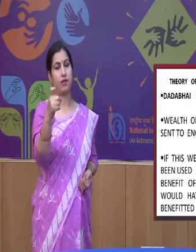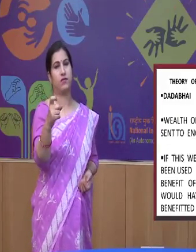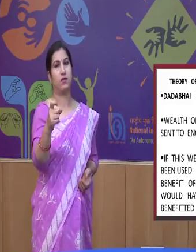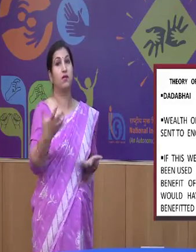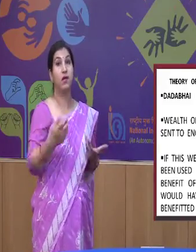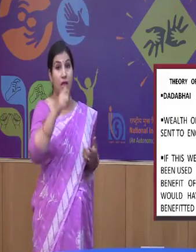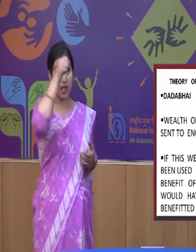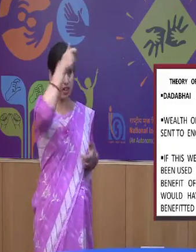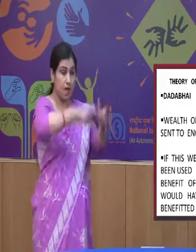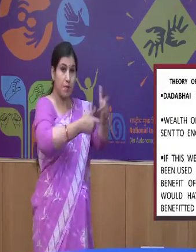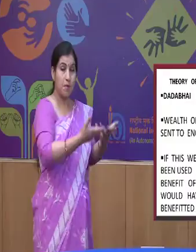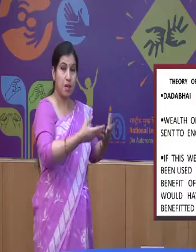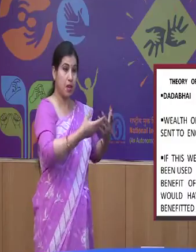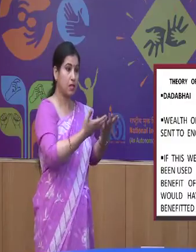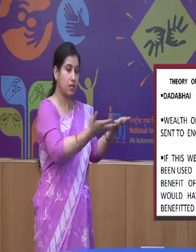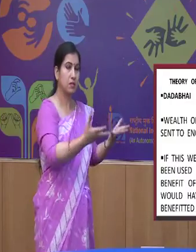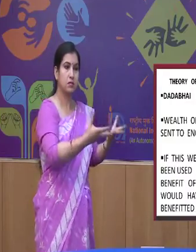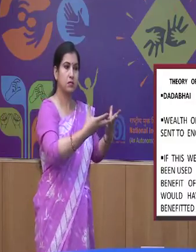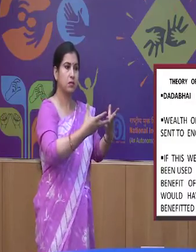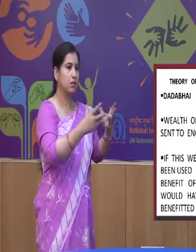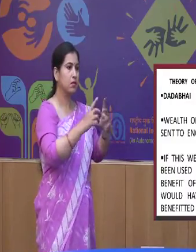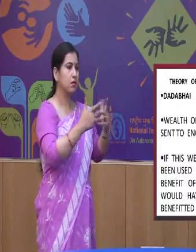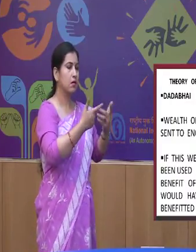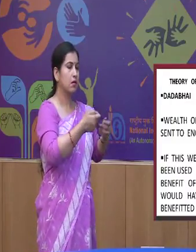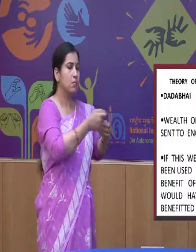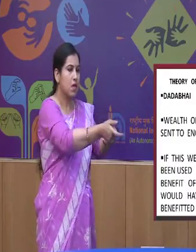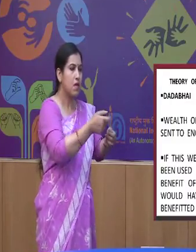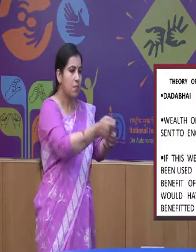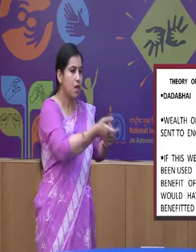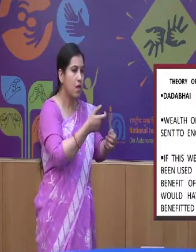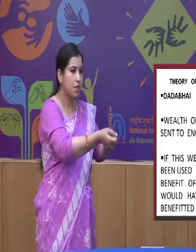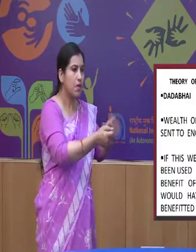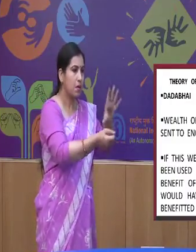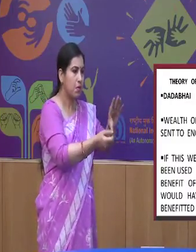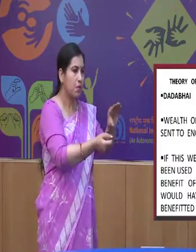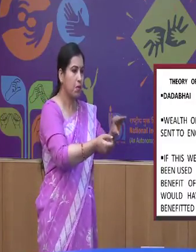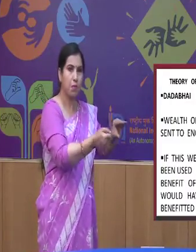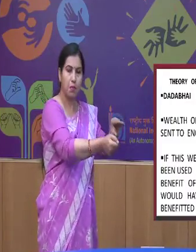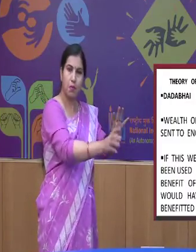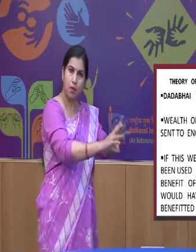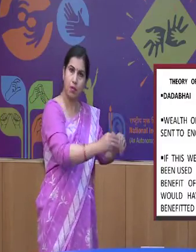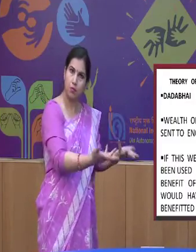This meant that the wealth of India was not available to the Indians.